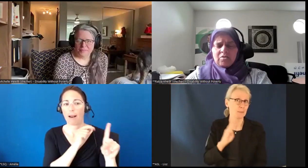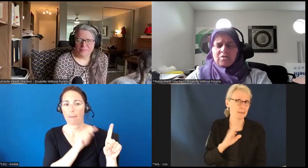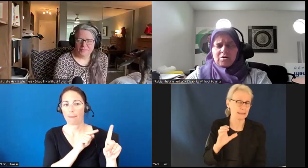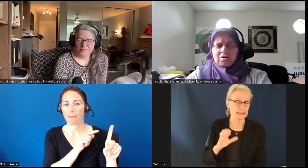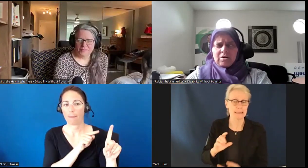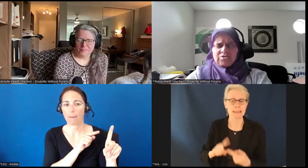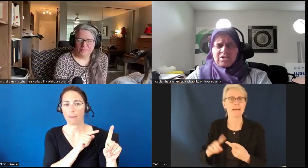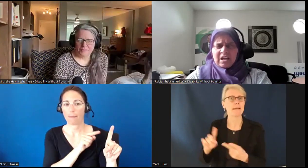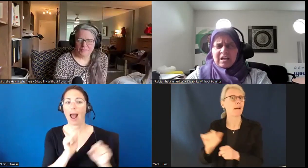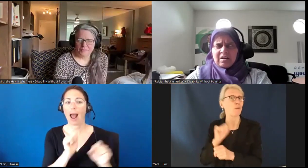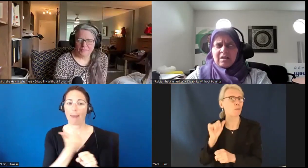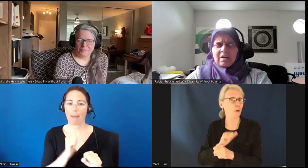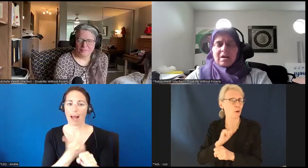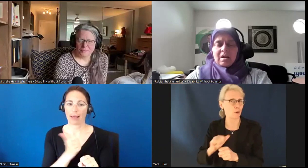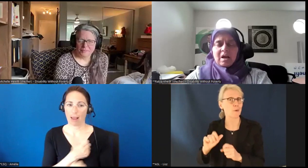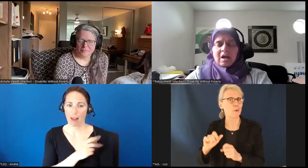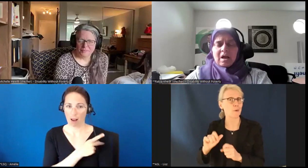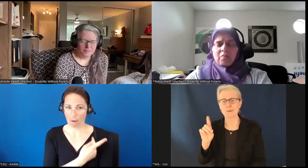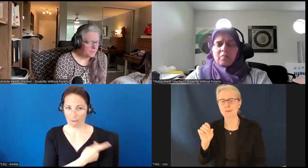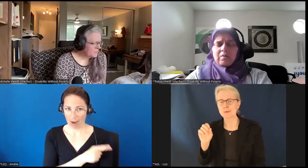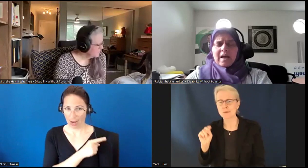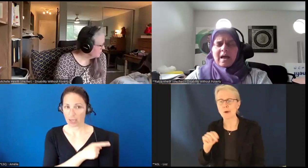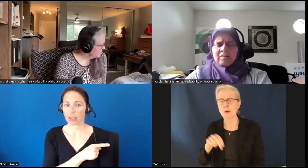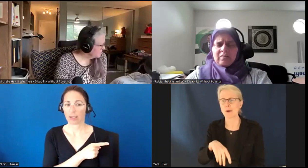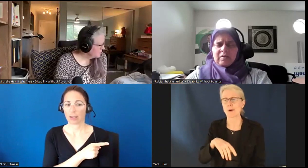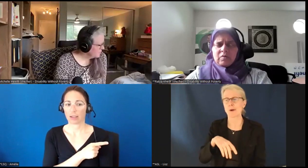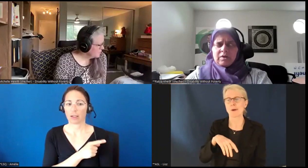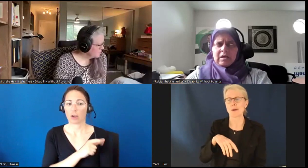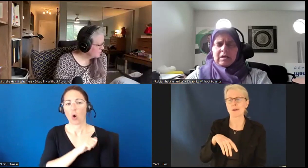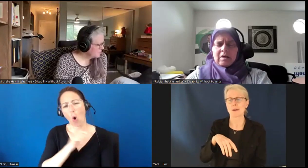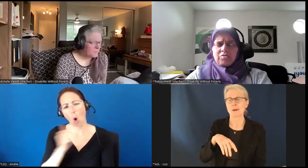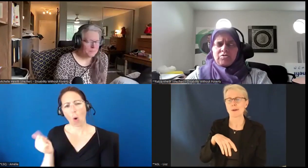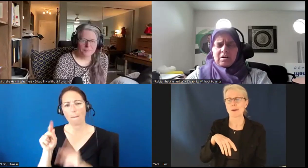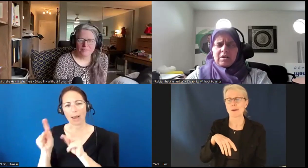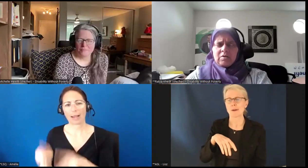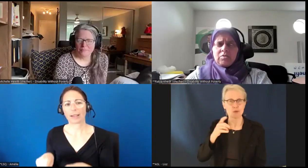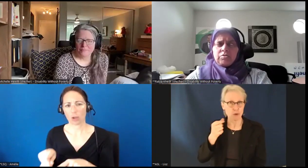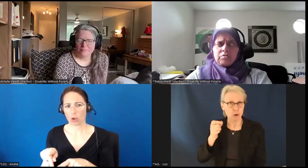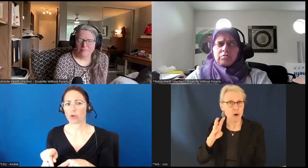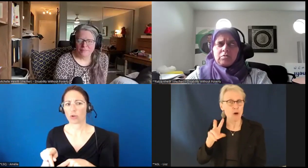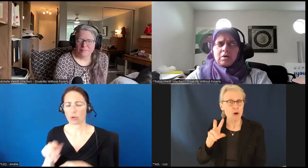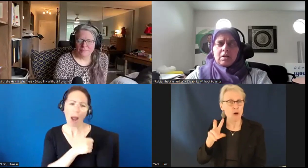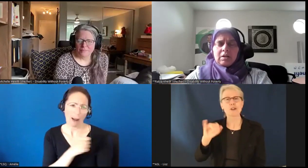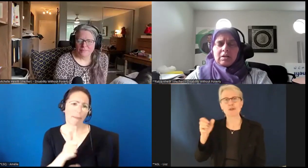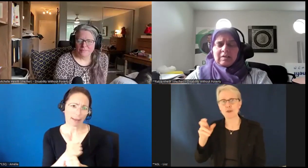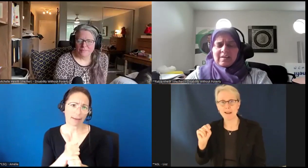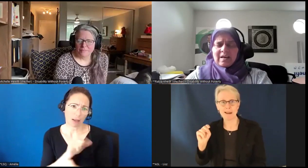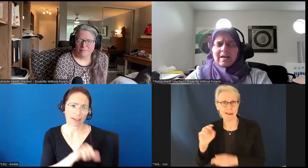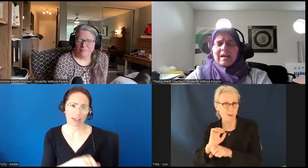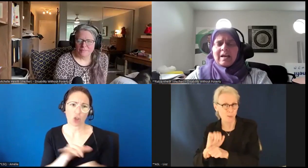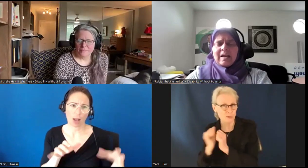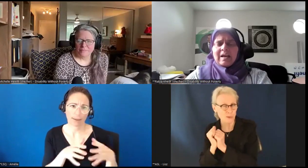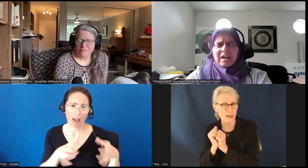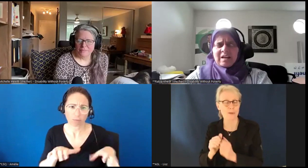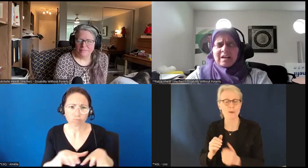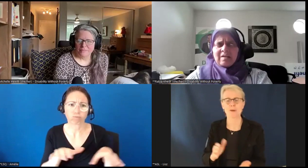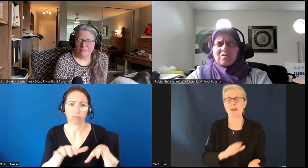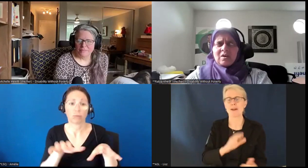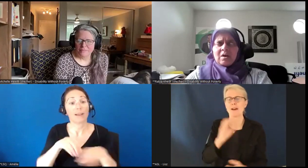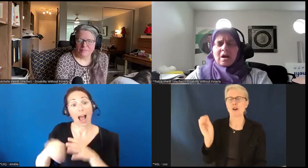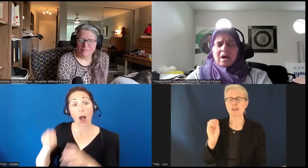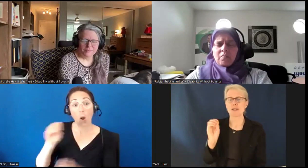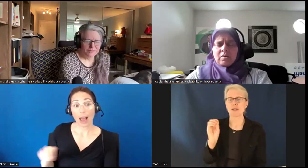there, Dawn and Jan. We are actively working in Ontario through Lisa and